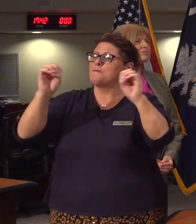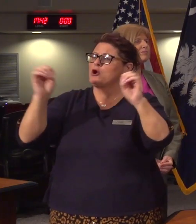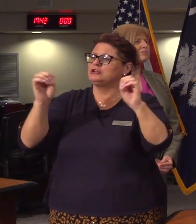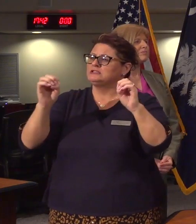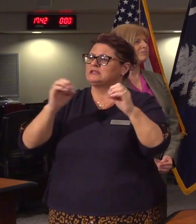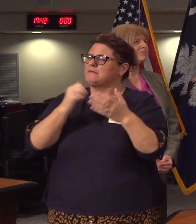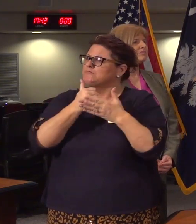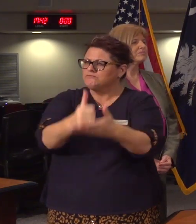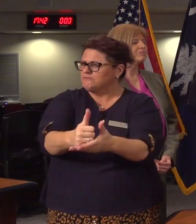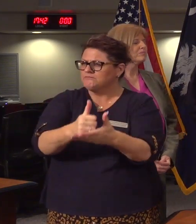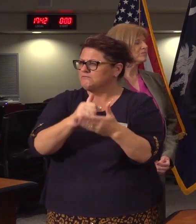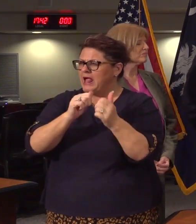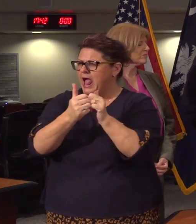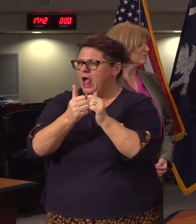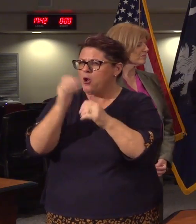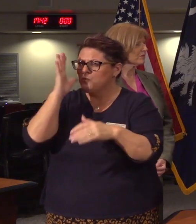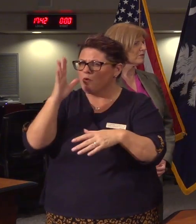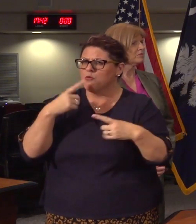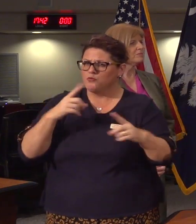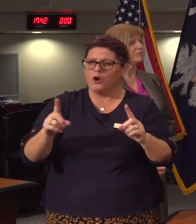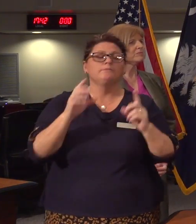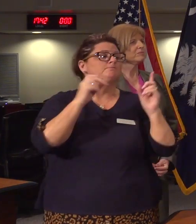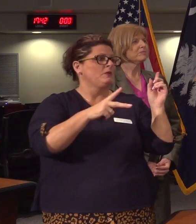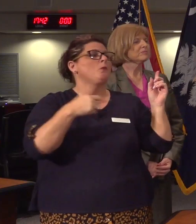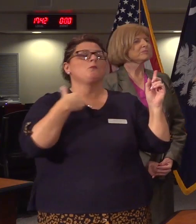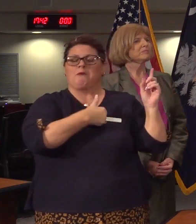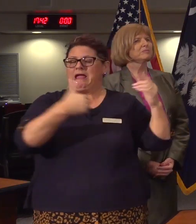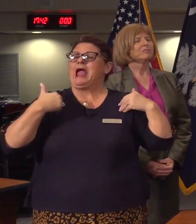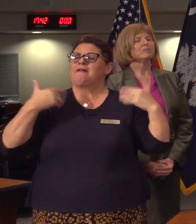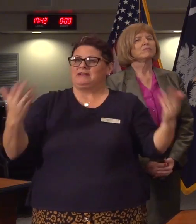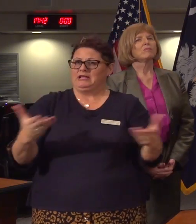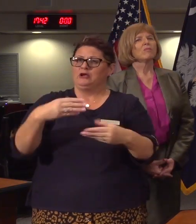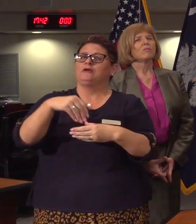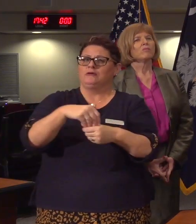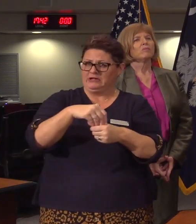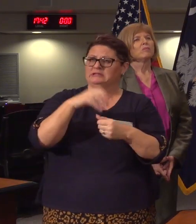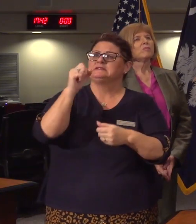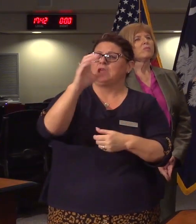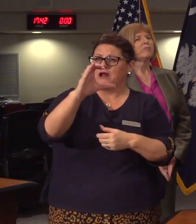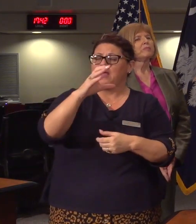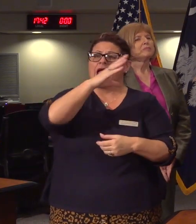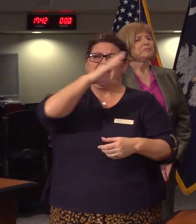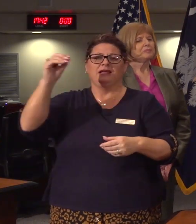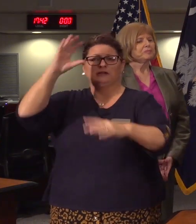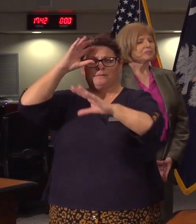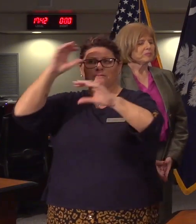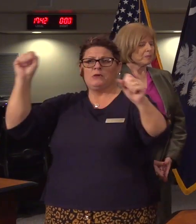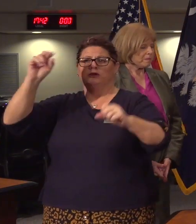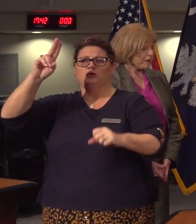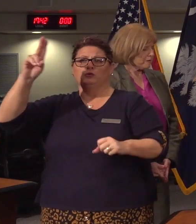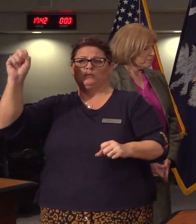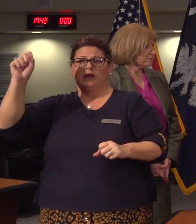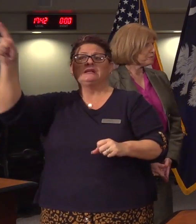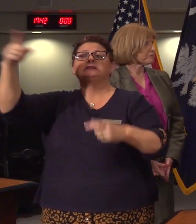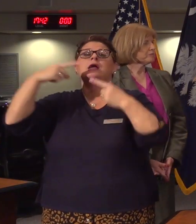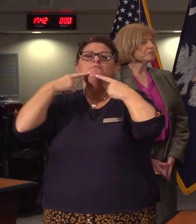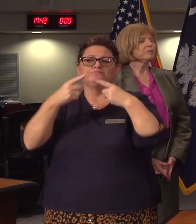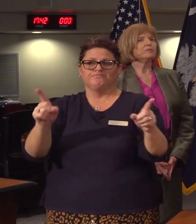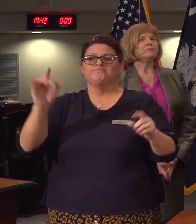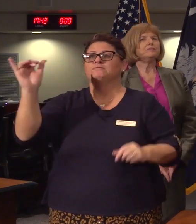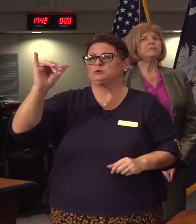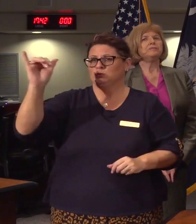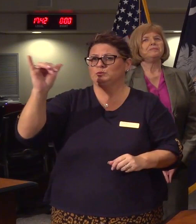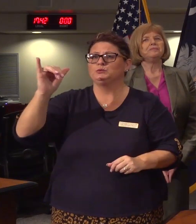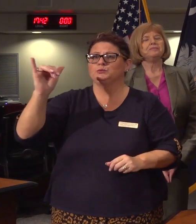the state? Well, we have our declaration here, and also the president has made a declaration